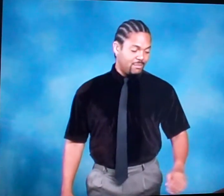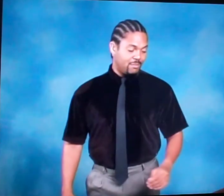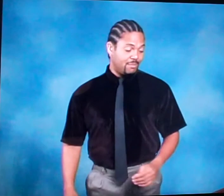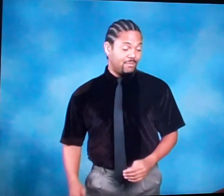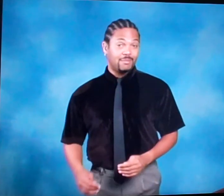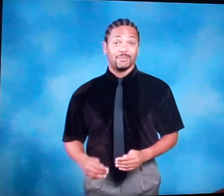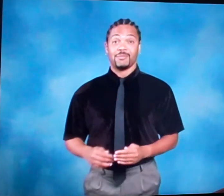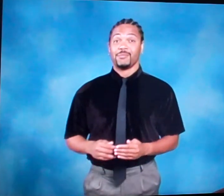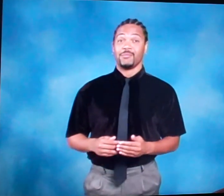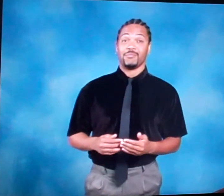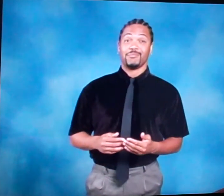situations.